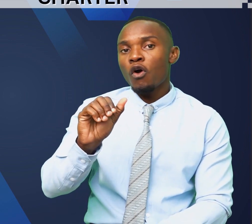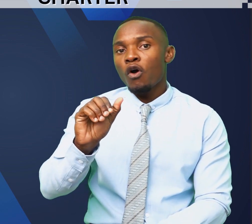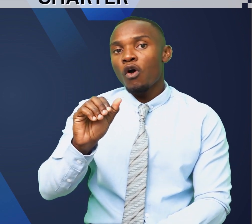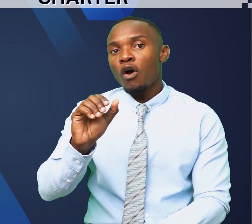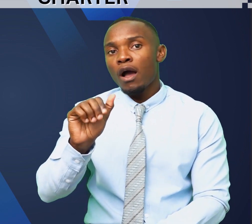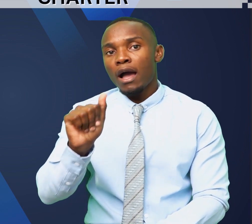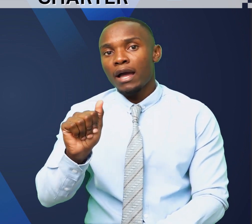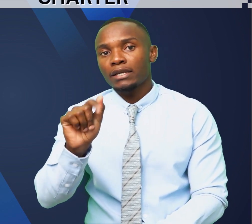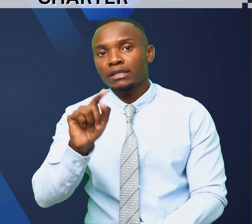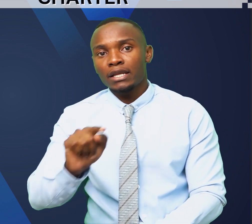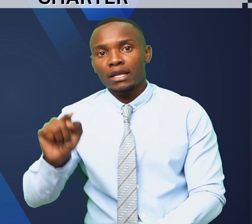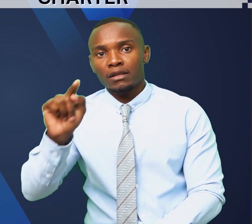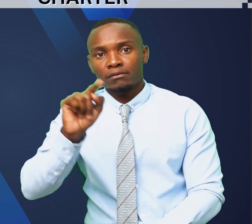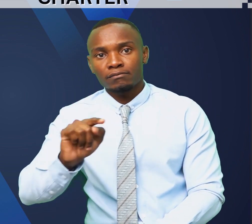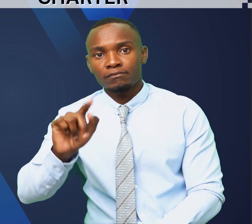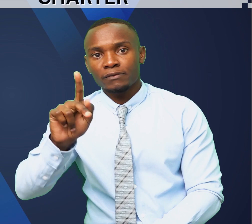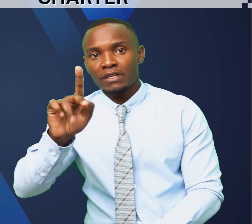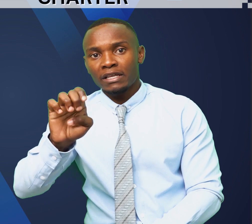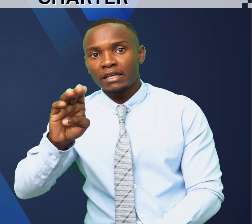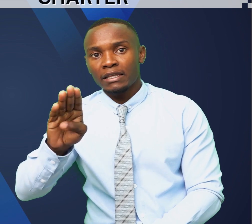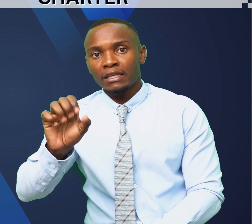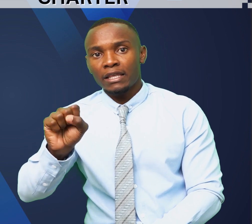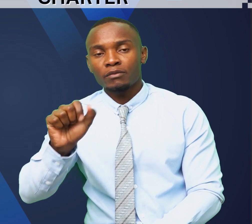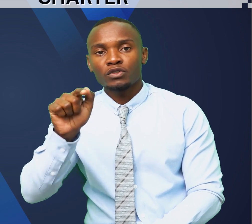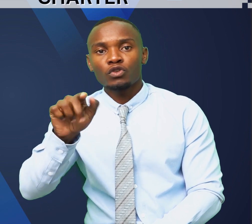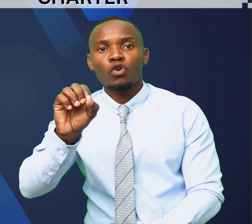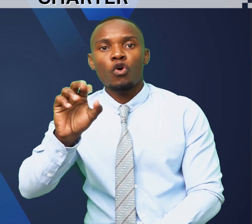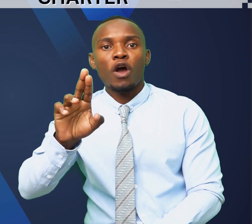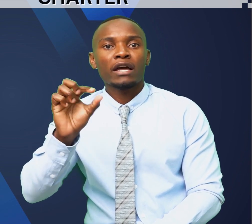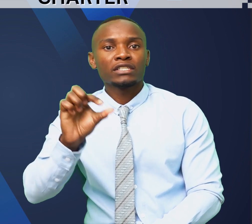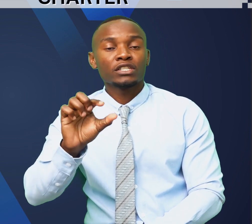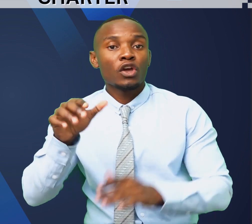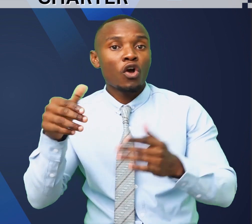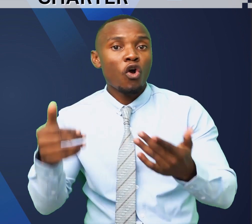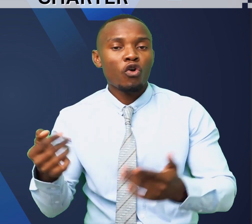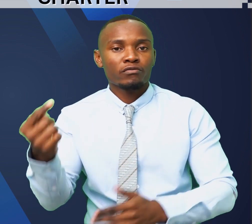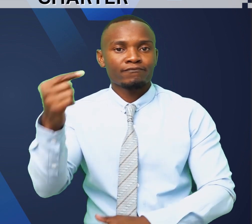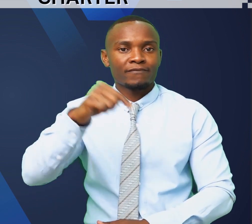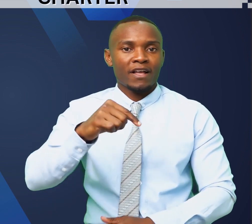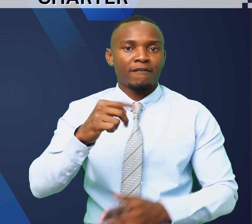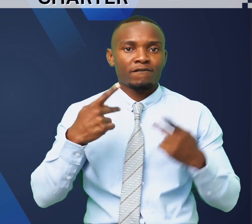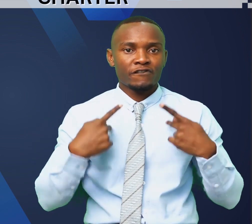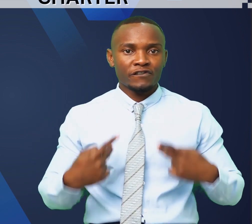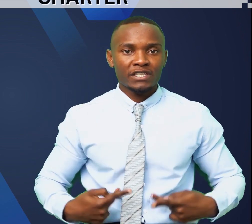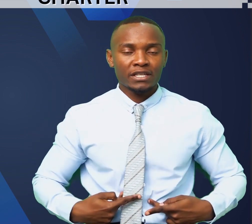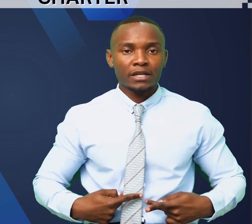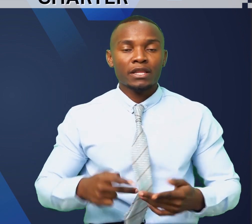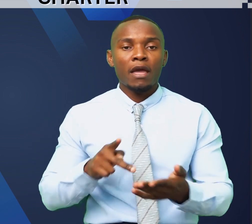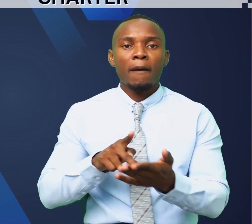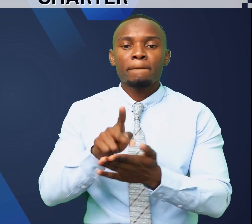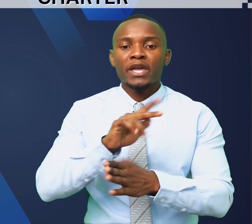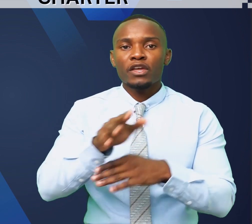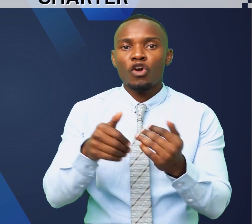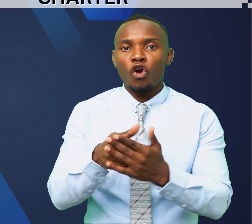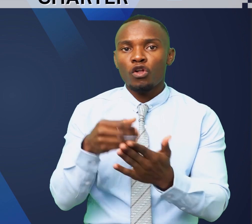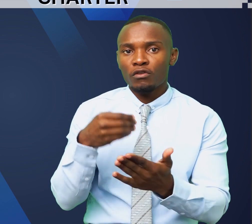info@kebs.org, or physically. 2. Payment of applicable fees. 3.